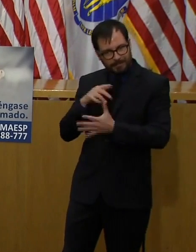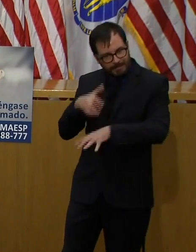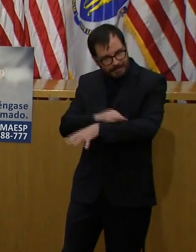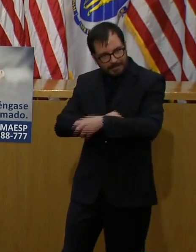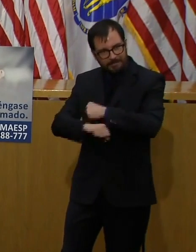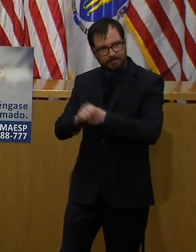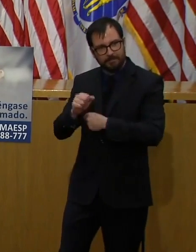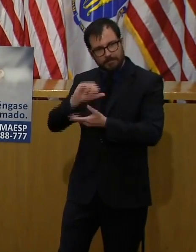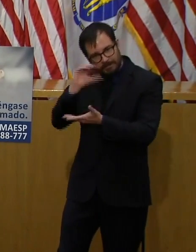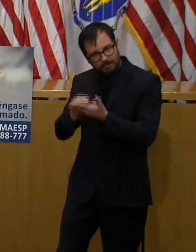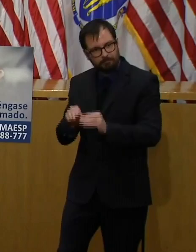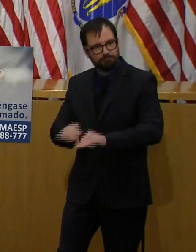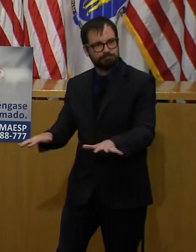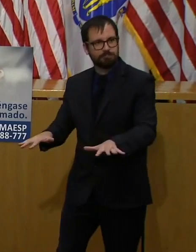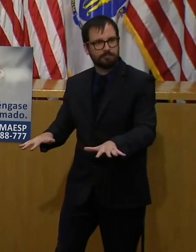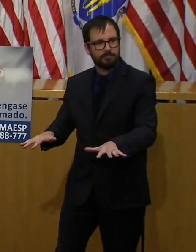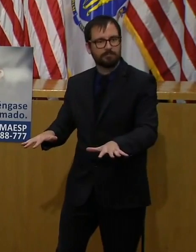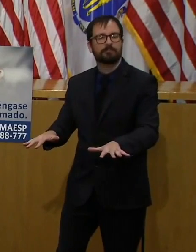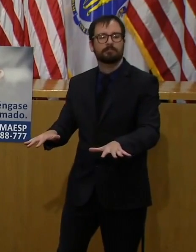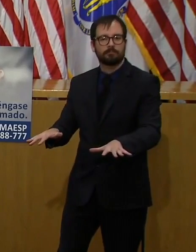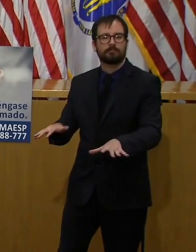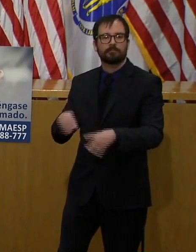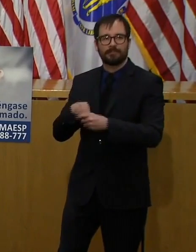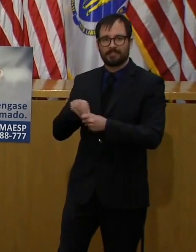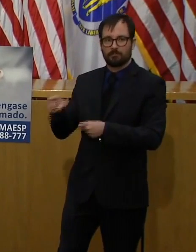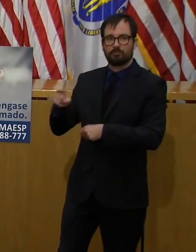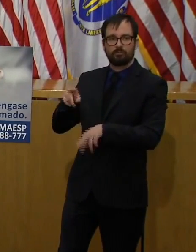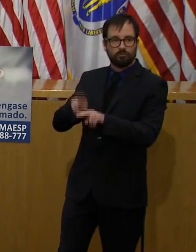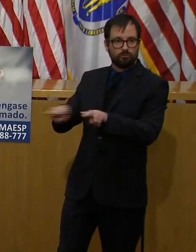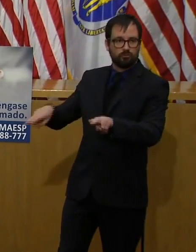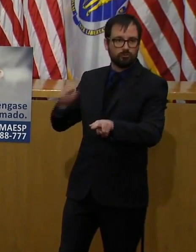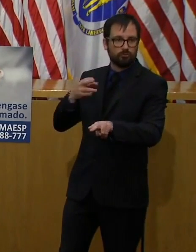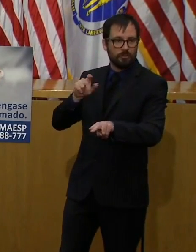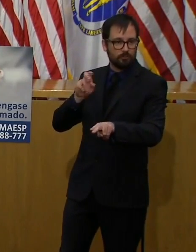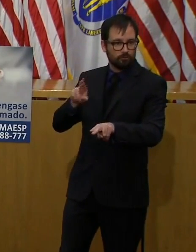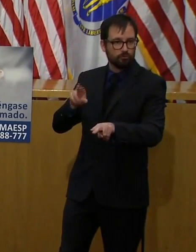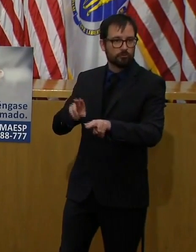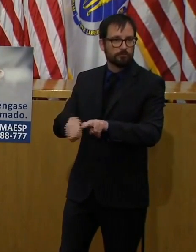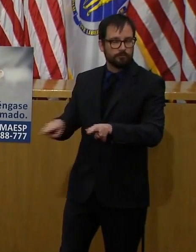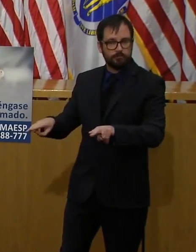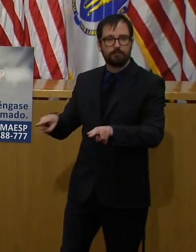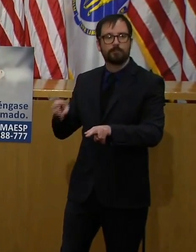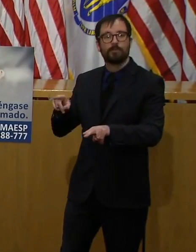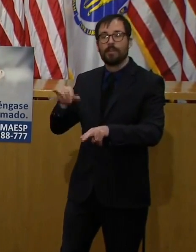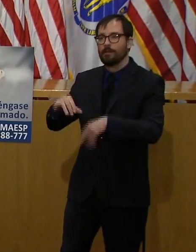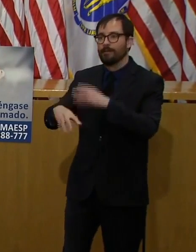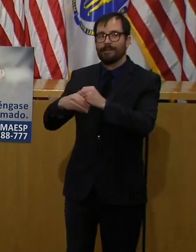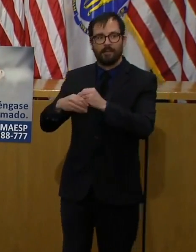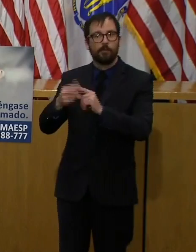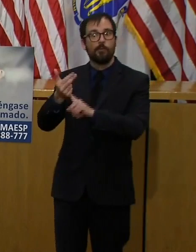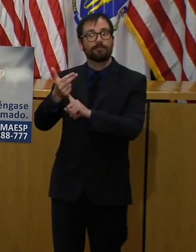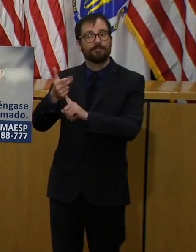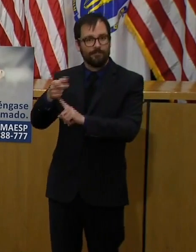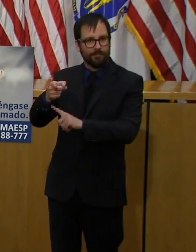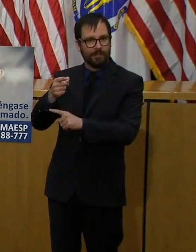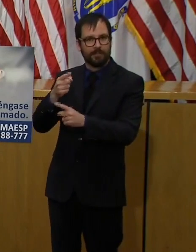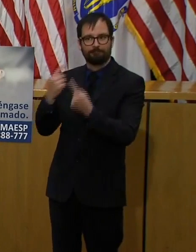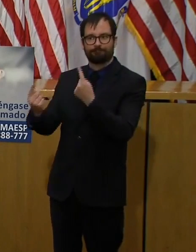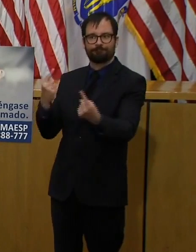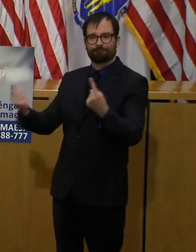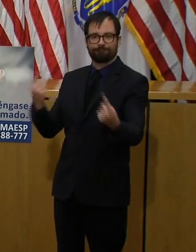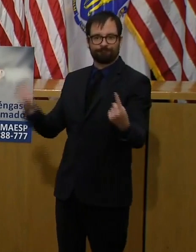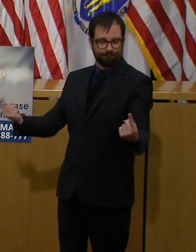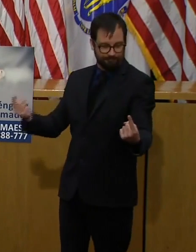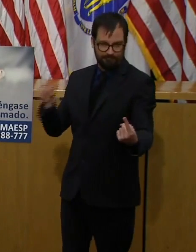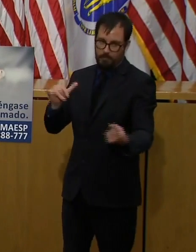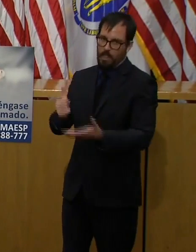we've set up these isolation hotels across the Commonwealth, and they continue to open up. On the family shelters, we've been working through